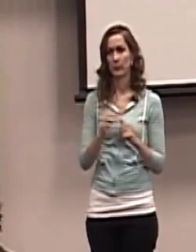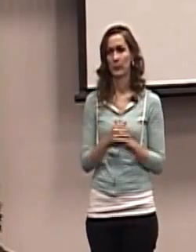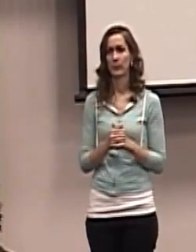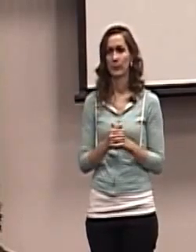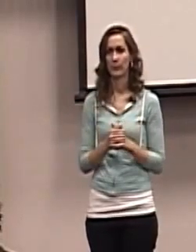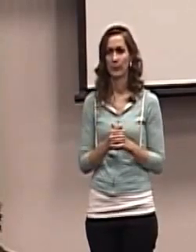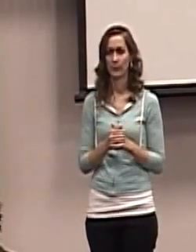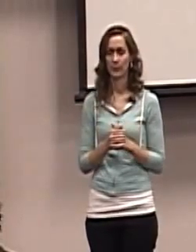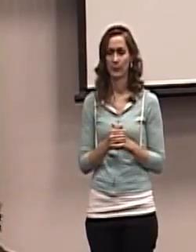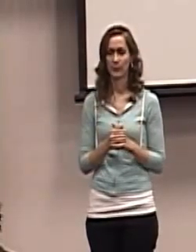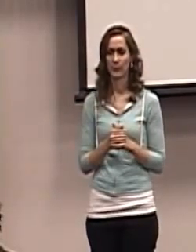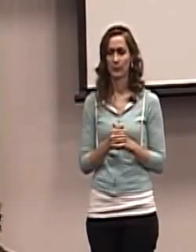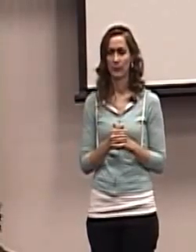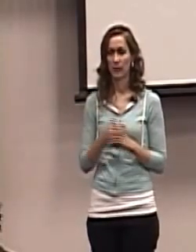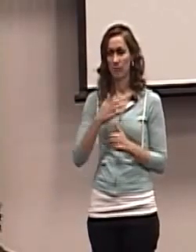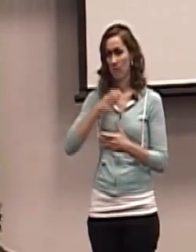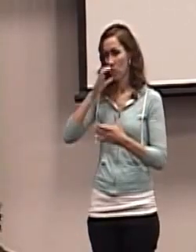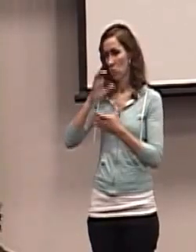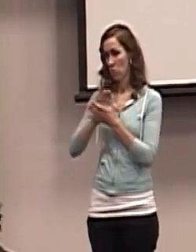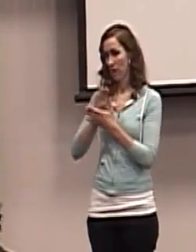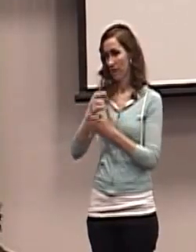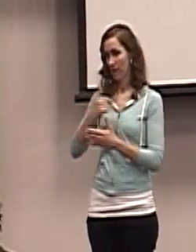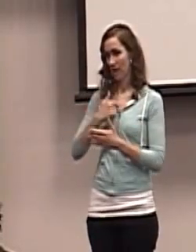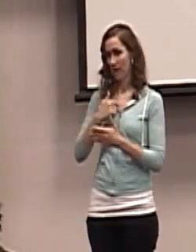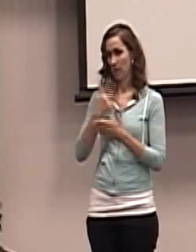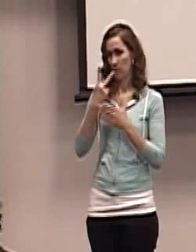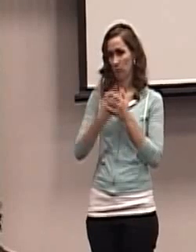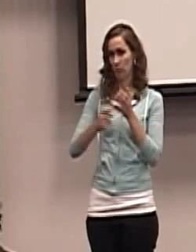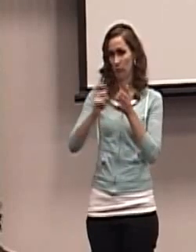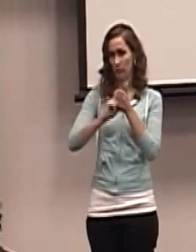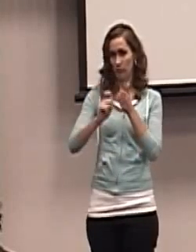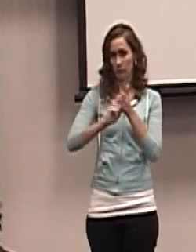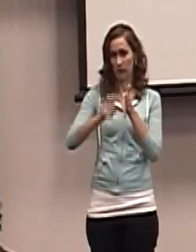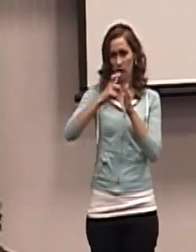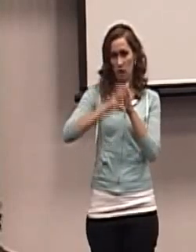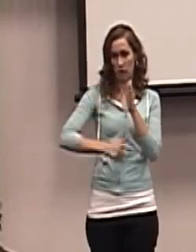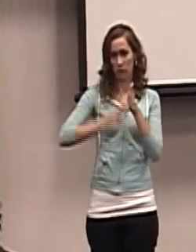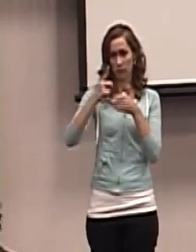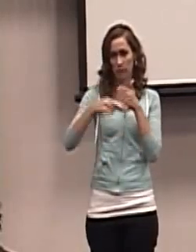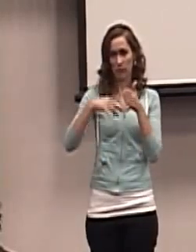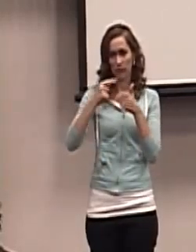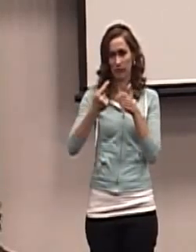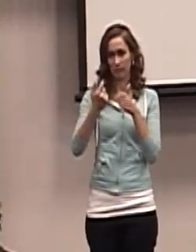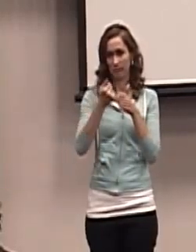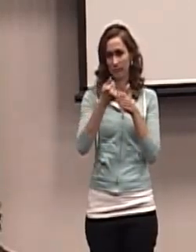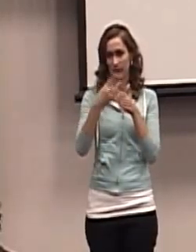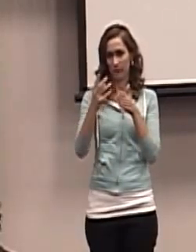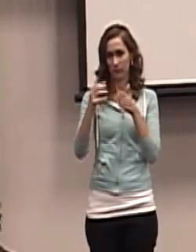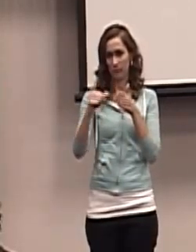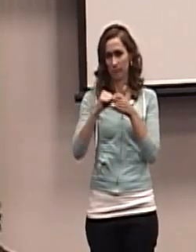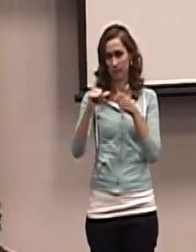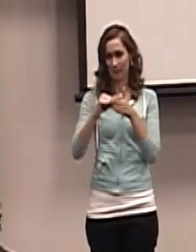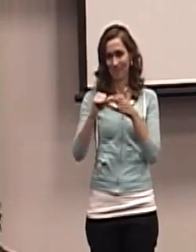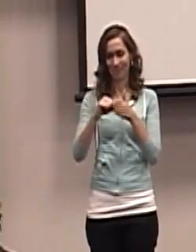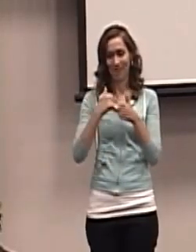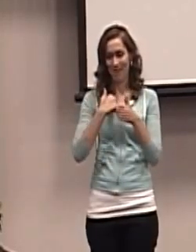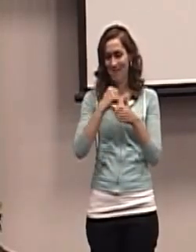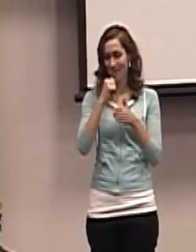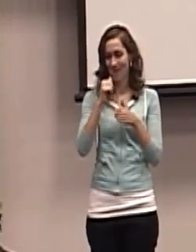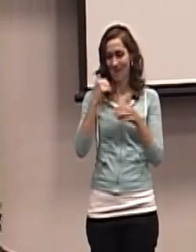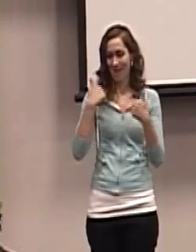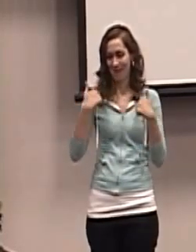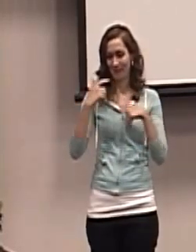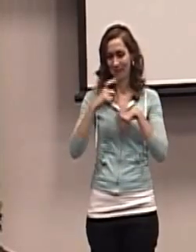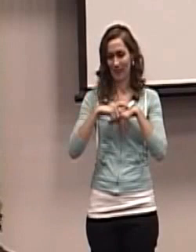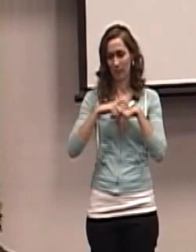have, Mr. C and I have both written a paper on this, several pages, and obviously I didn't have time to go through that in